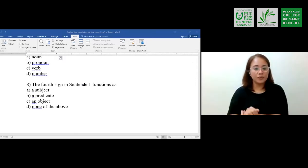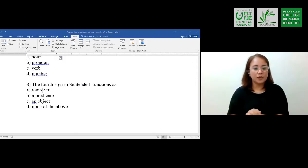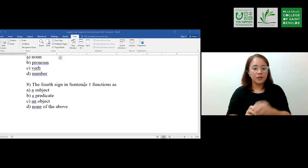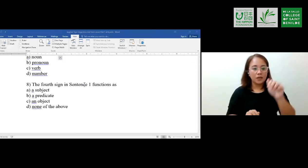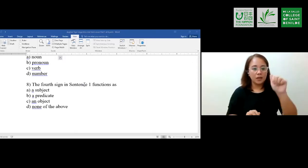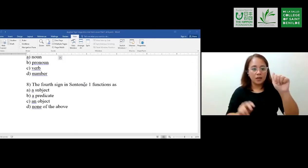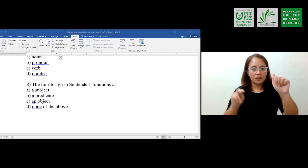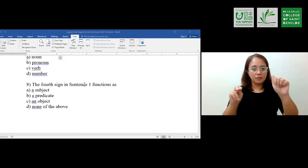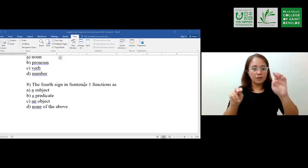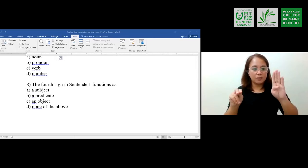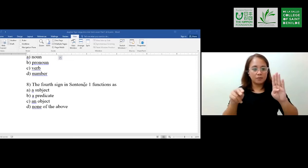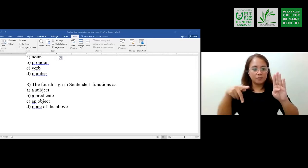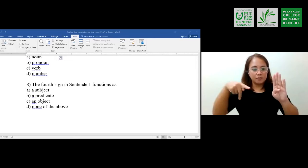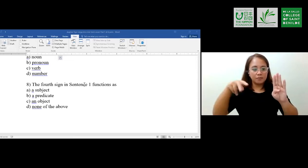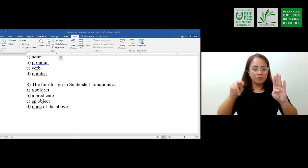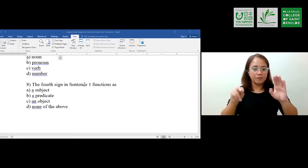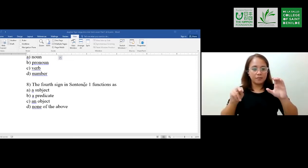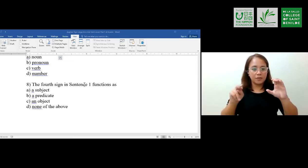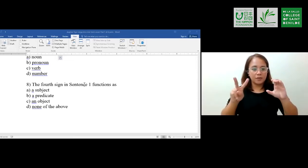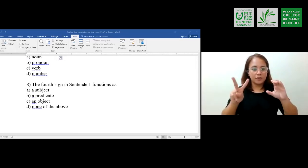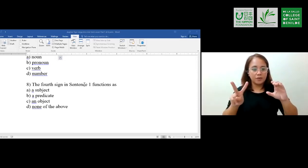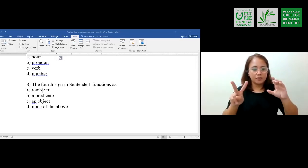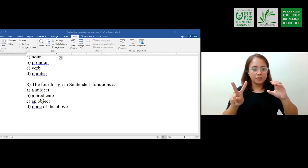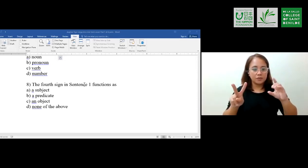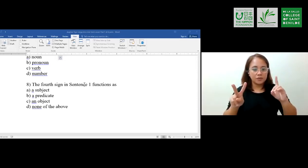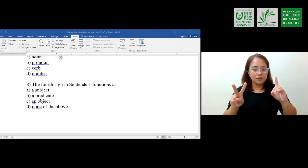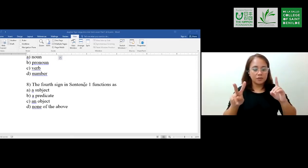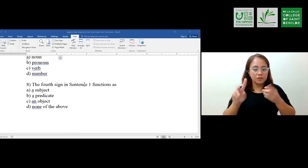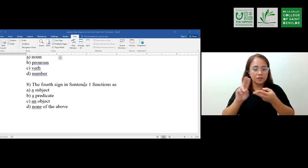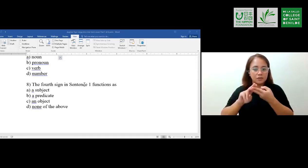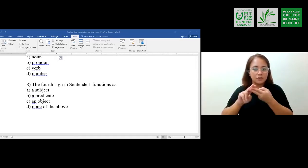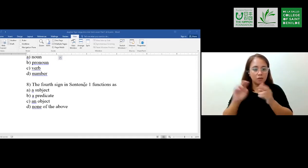a pronoun, C, a verb, D, none of the above.